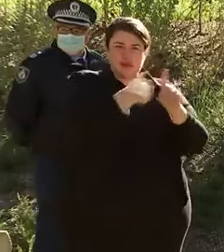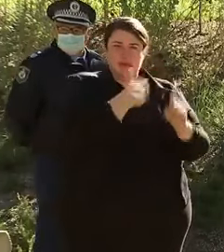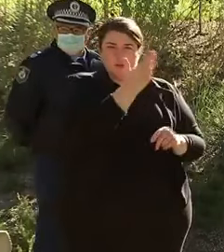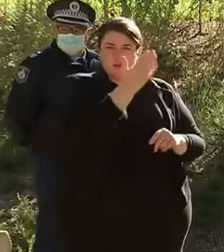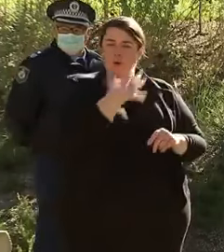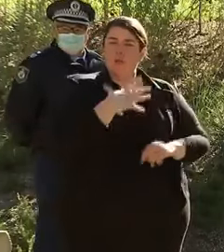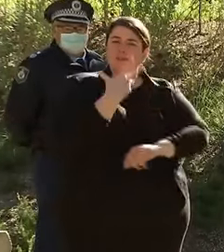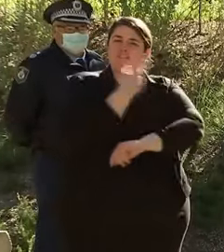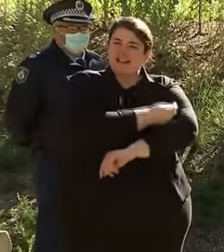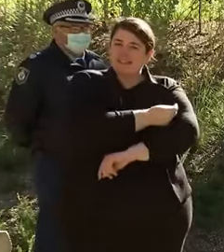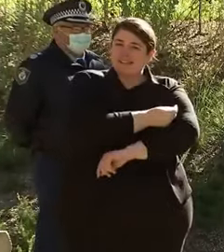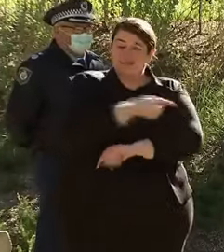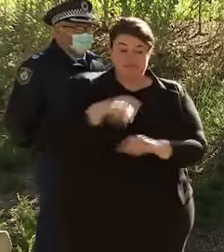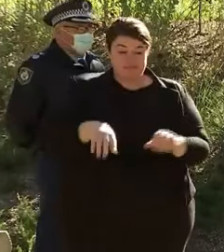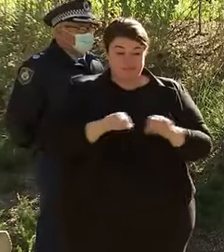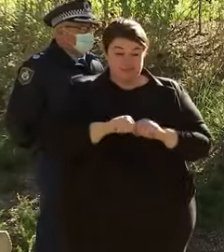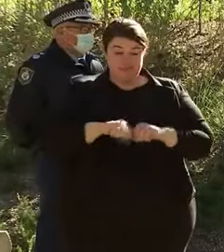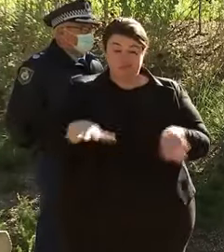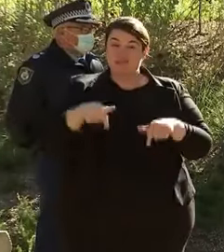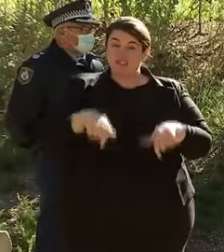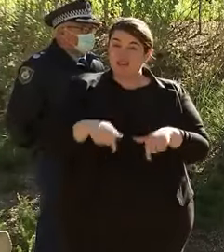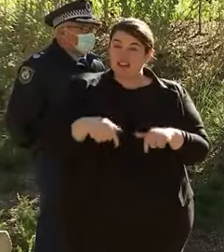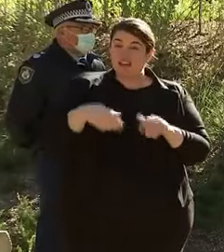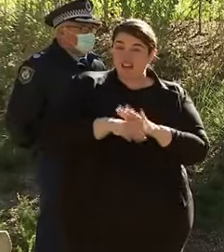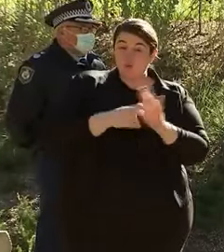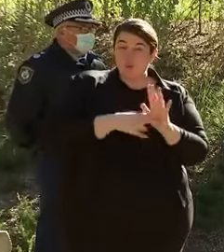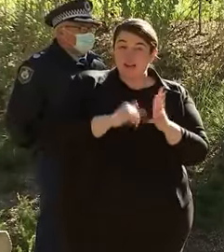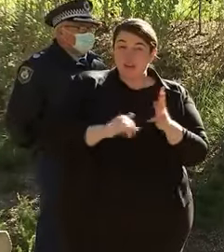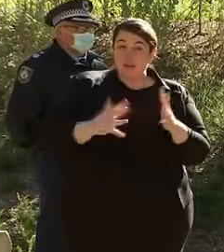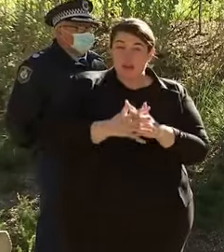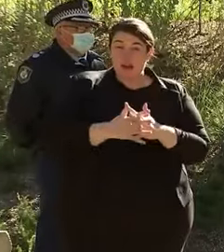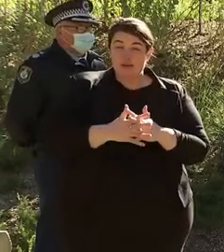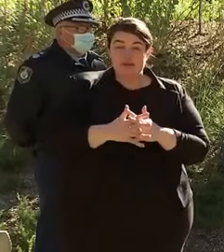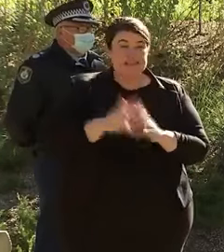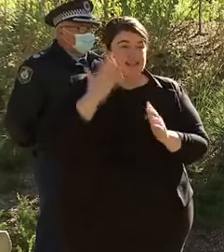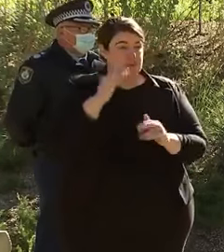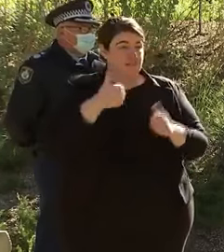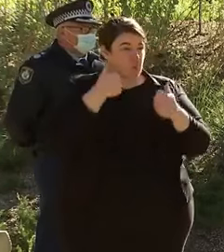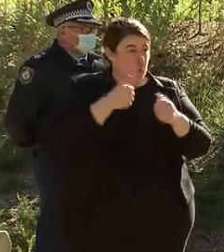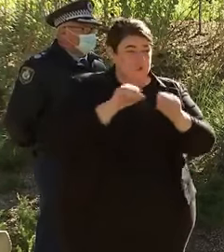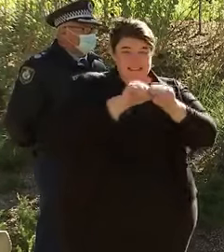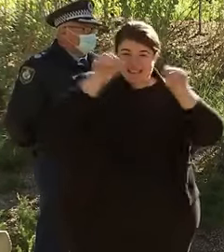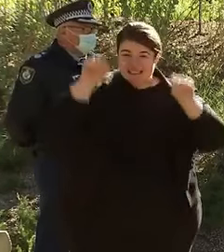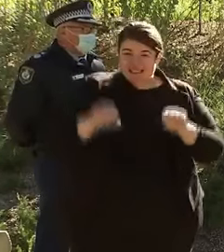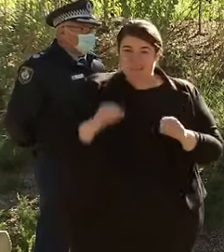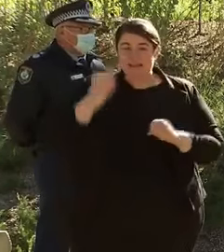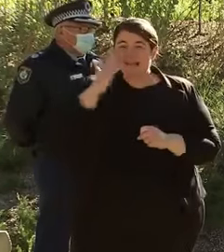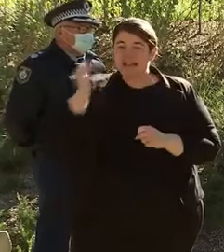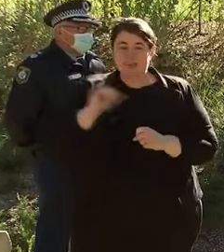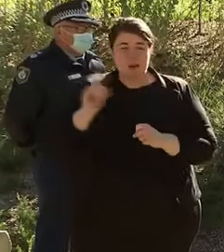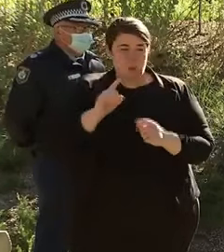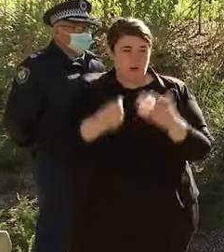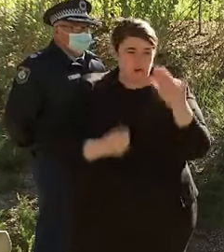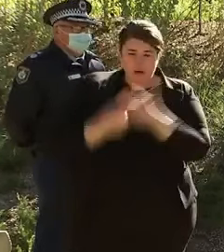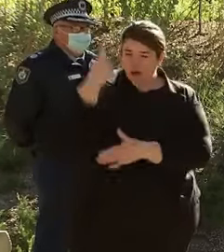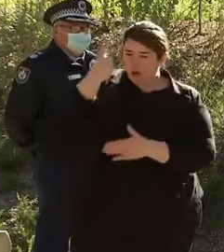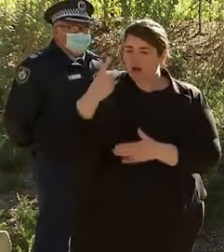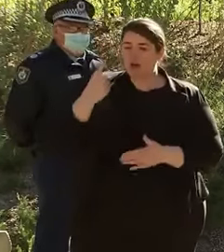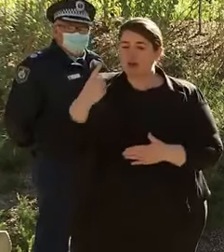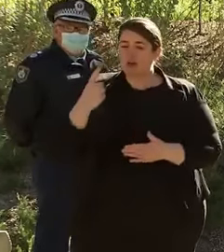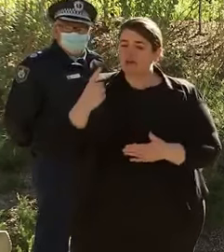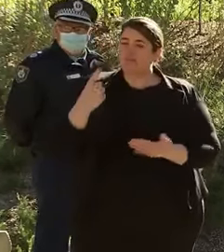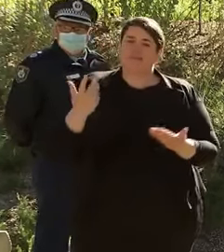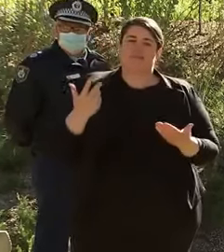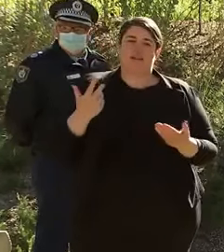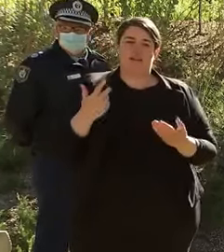outbreak in New South Wales has demonstrated is that no matter how good your systems are, no matter what situation you're in, it's